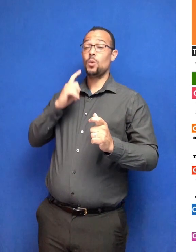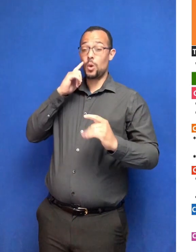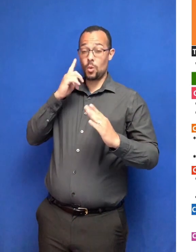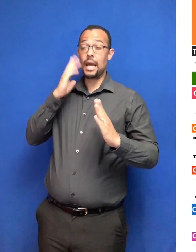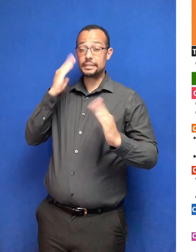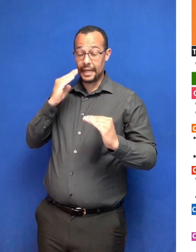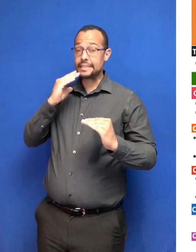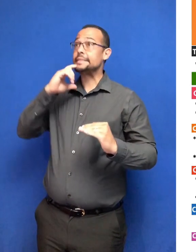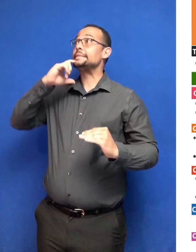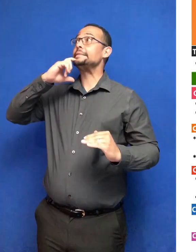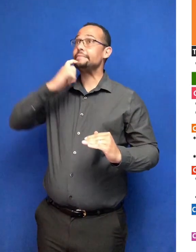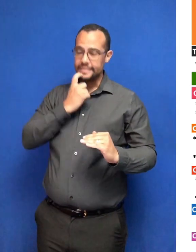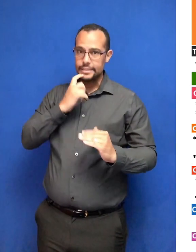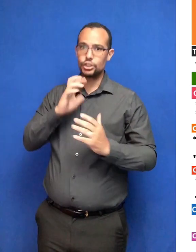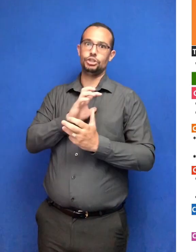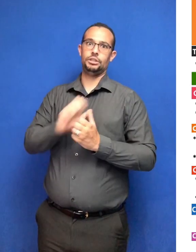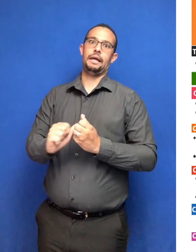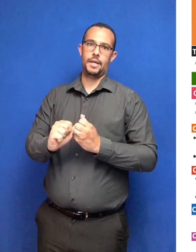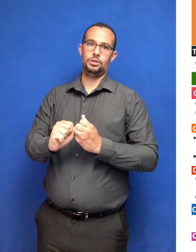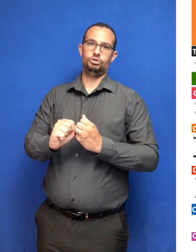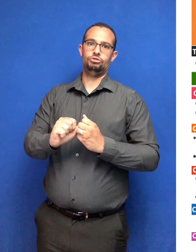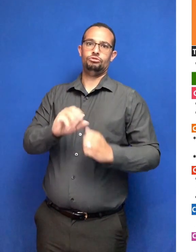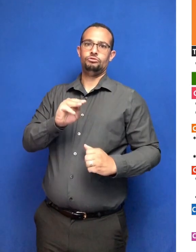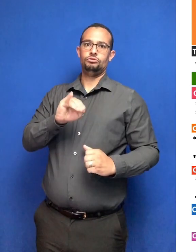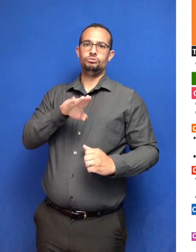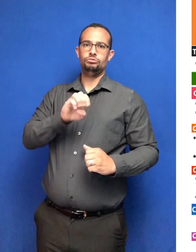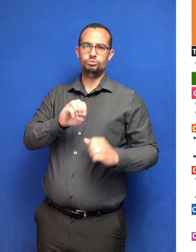most mobile homes and frame construction homes.